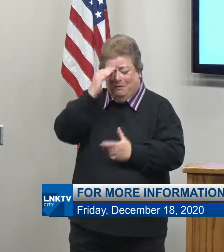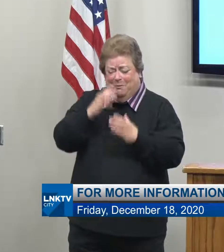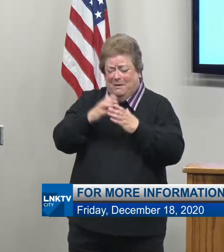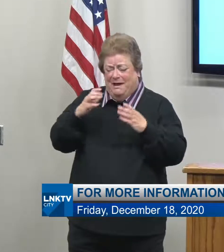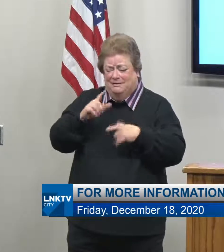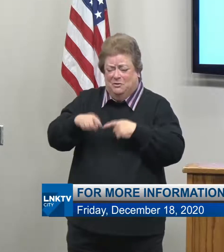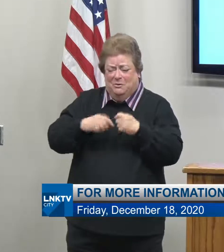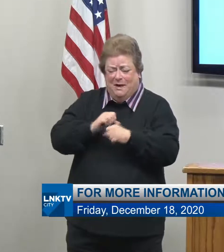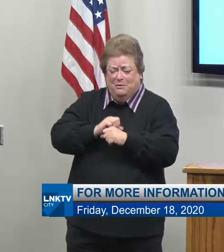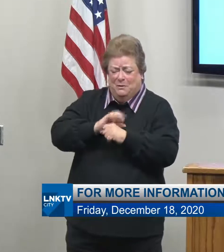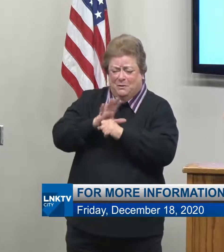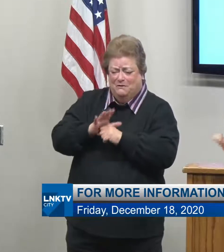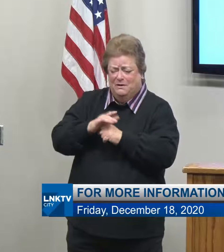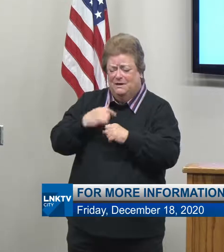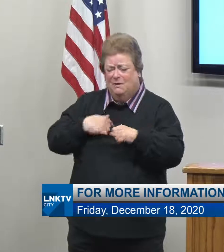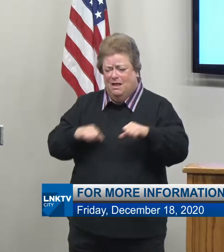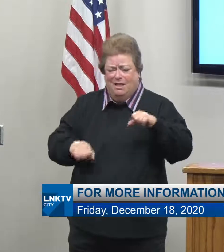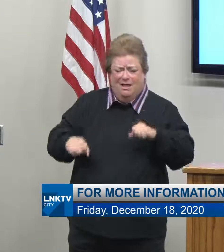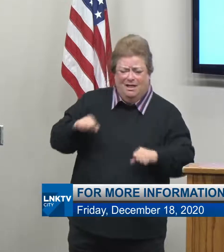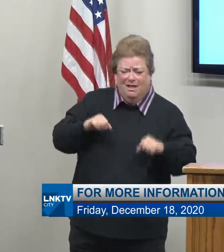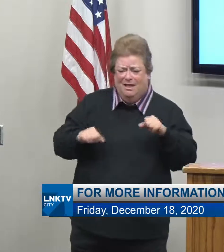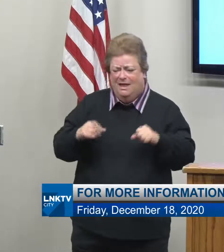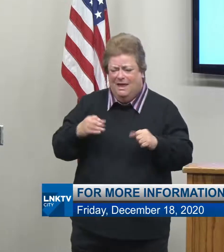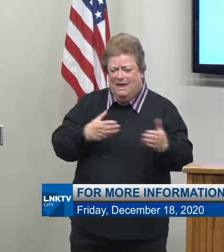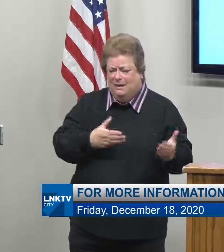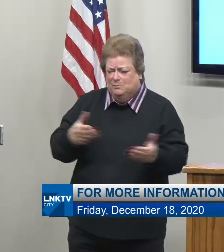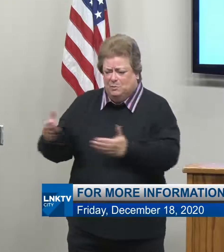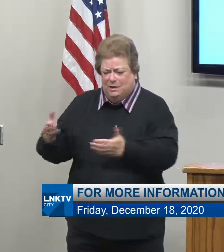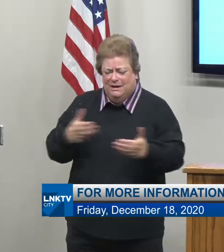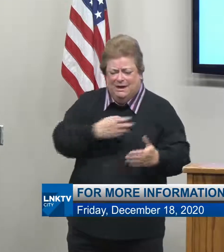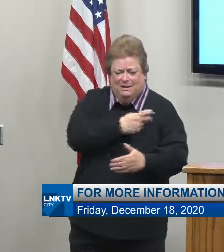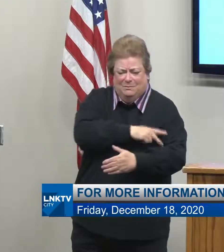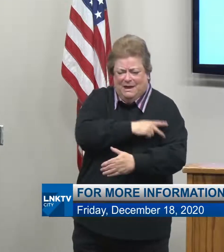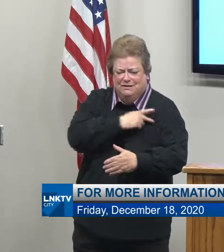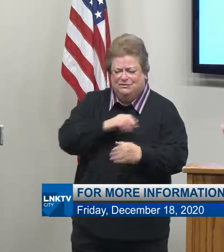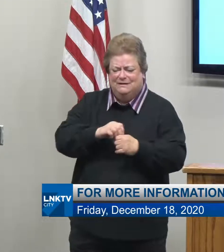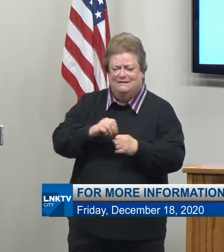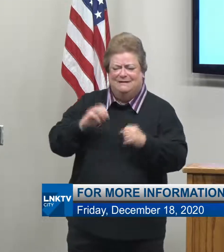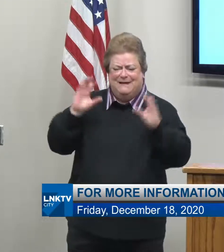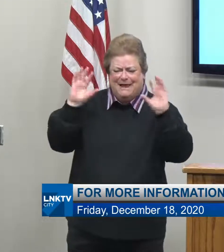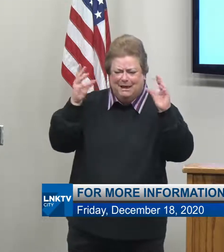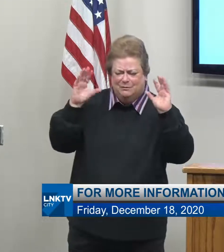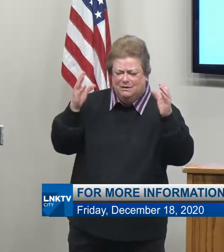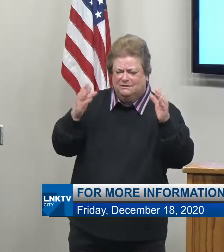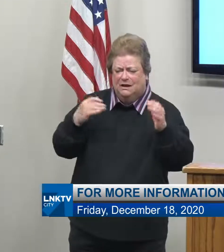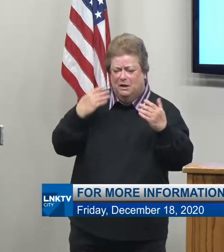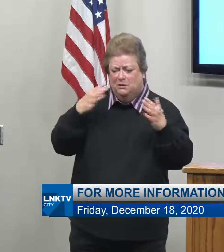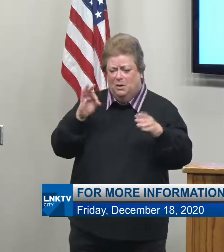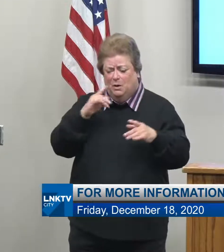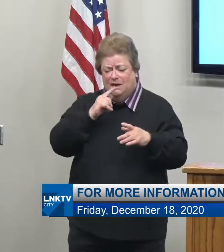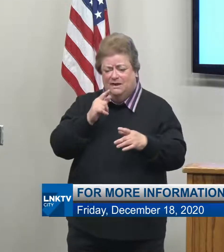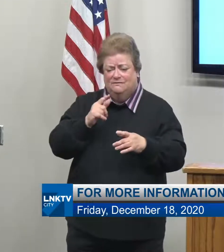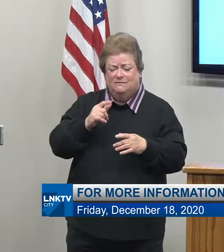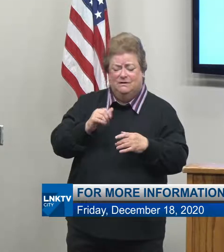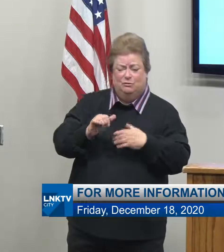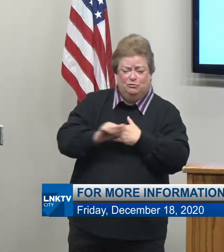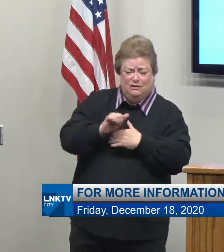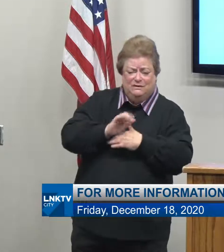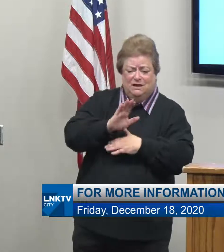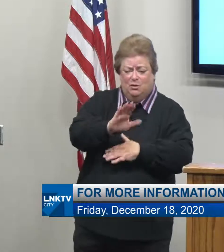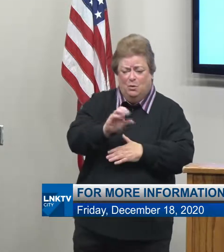COVID-19, when there was so much uncertainty and transporting patients in ambulances without knowing if you were risking the safety of your families as well